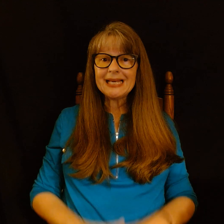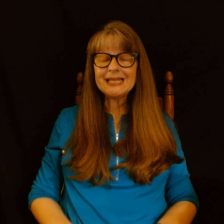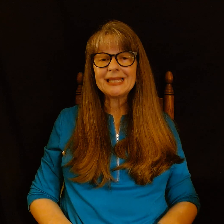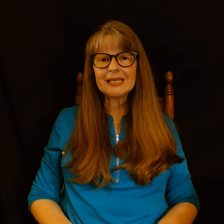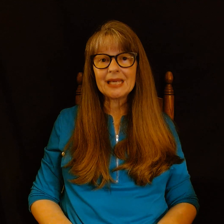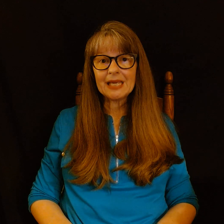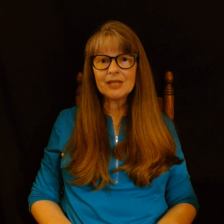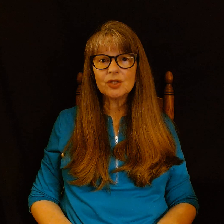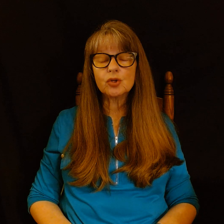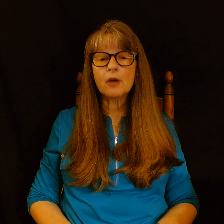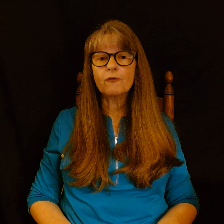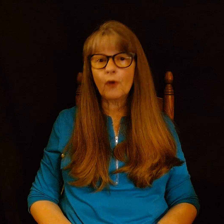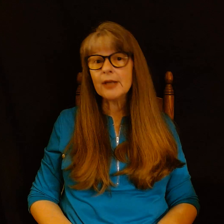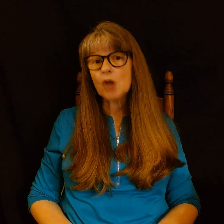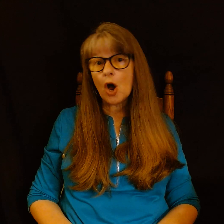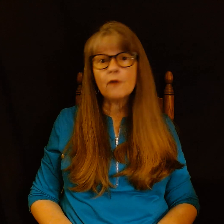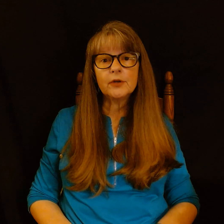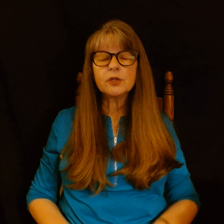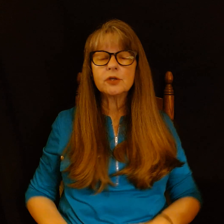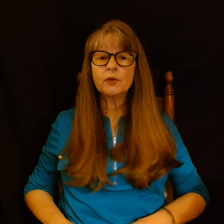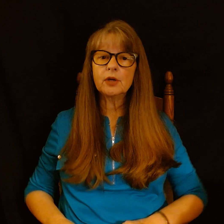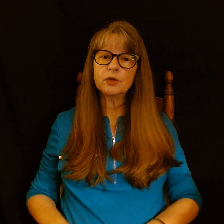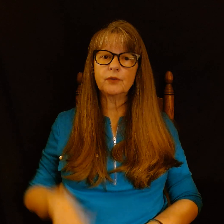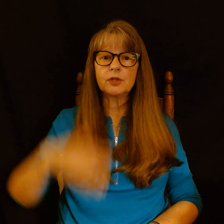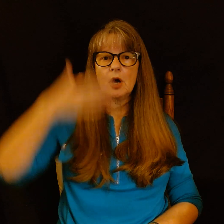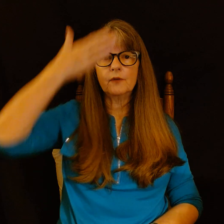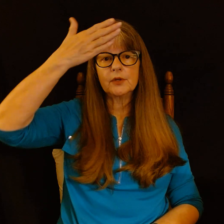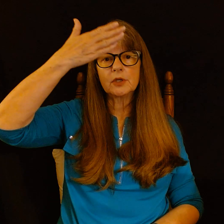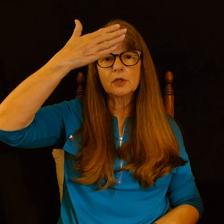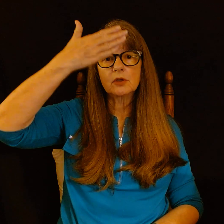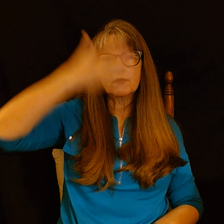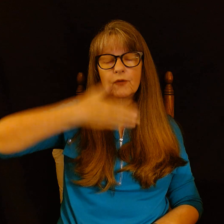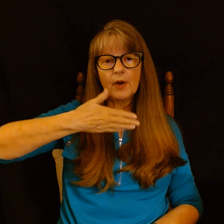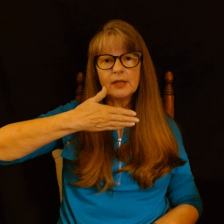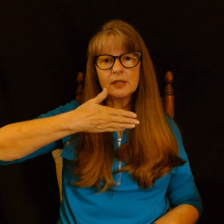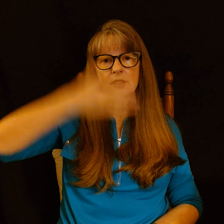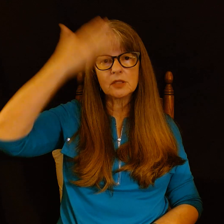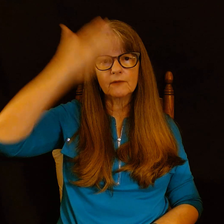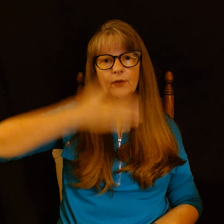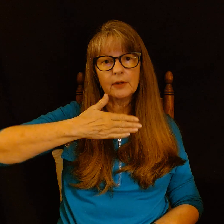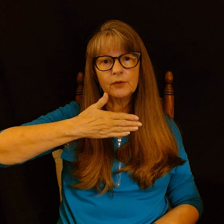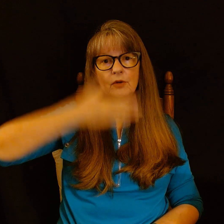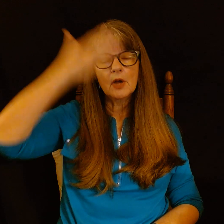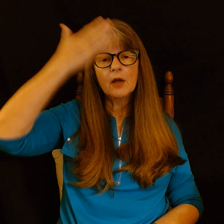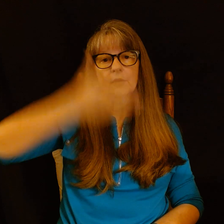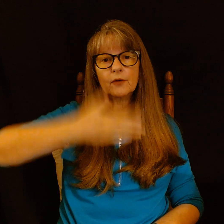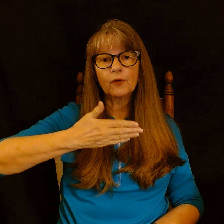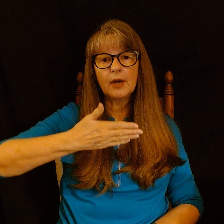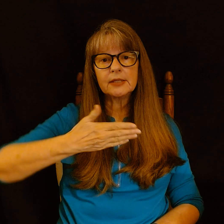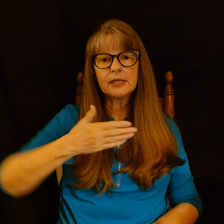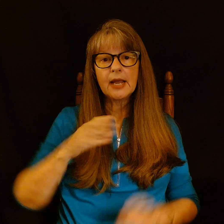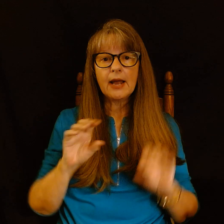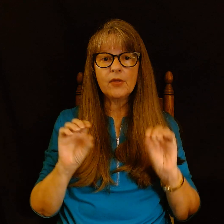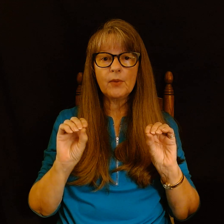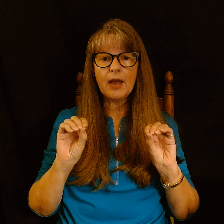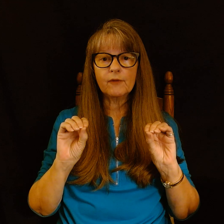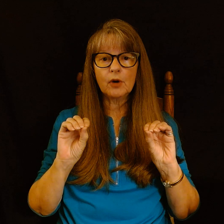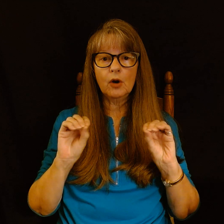the kids to the front office. So here's front office. So front, this is in front of you, the front, and then we have our O